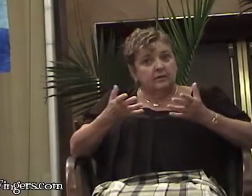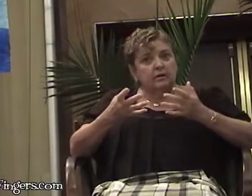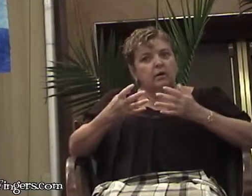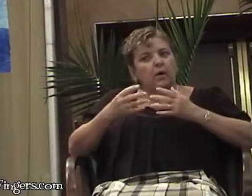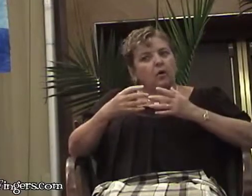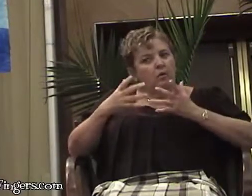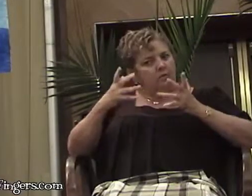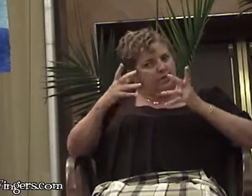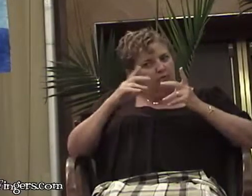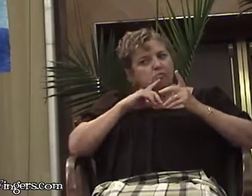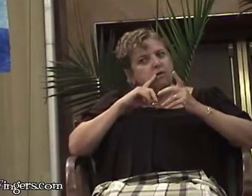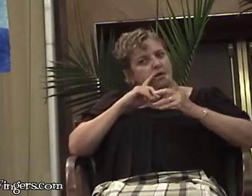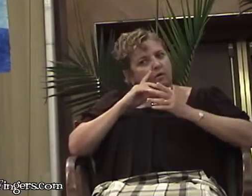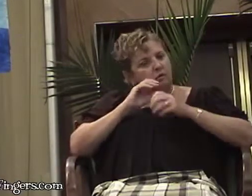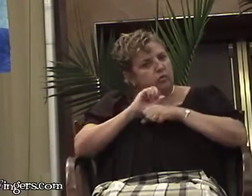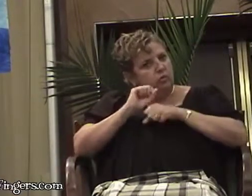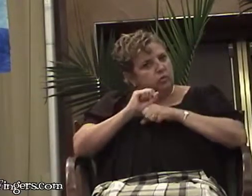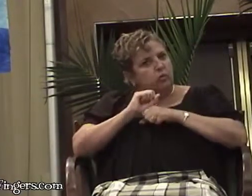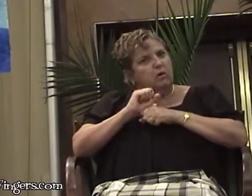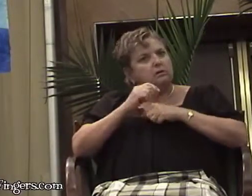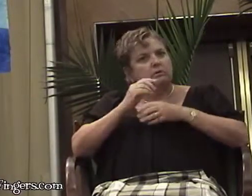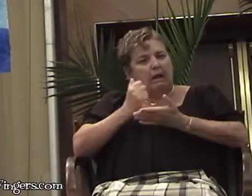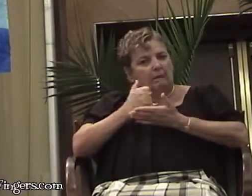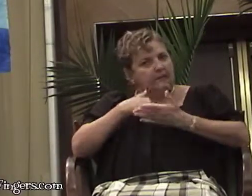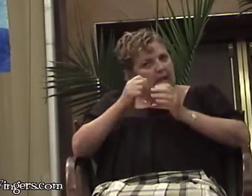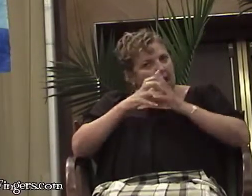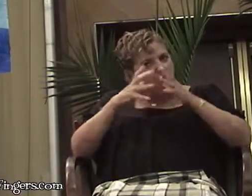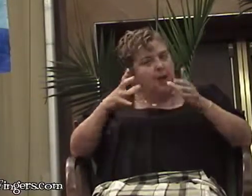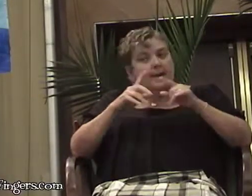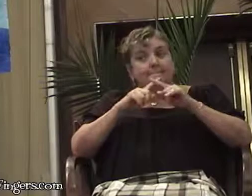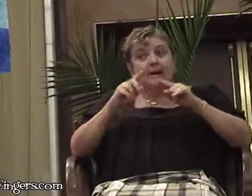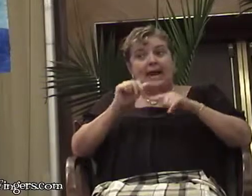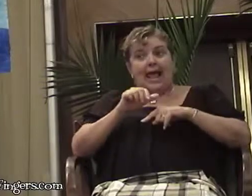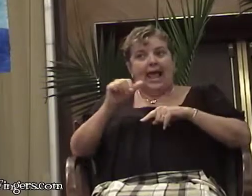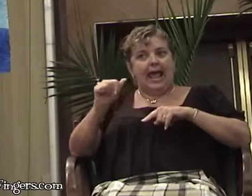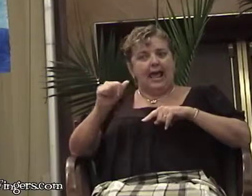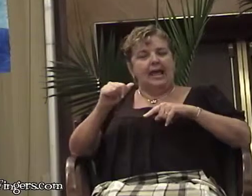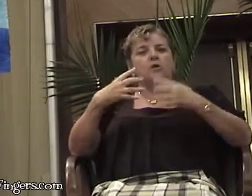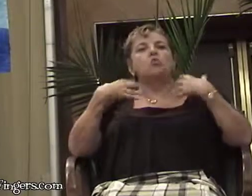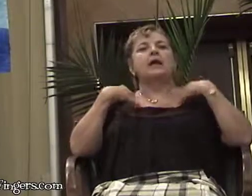But I would get my recovery in AA. I went to AA every single day, sometimes 2 or 3 times a day.